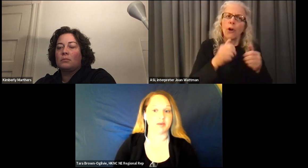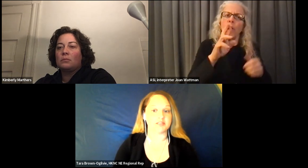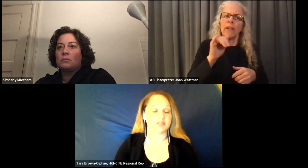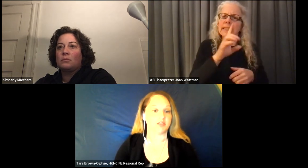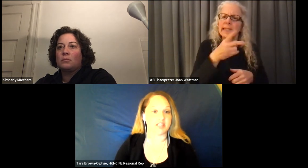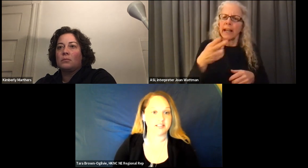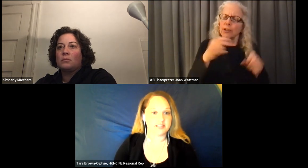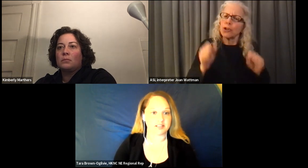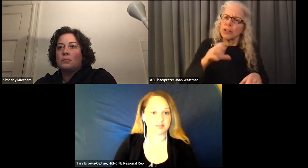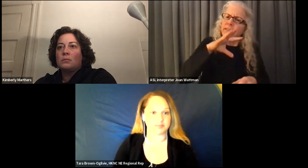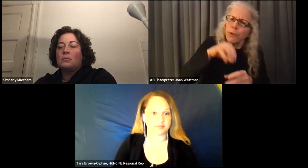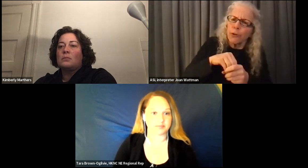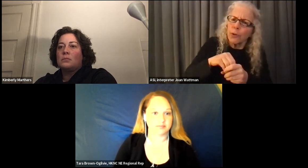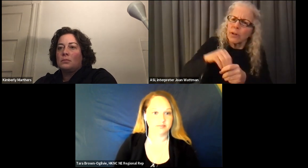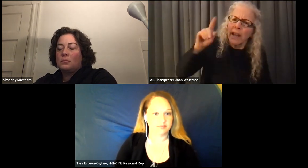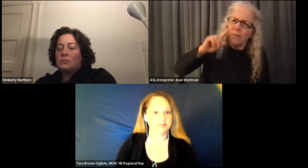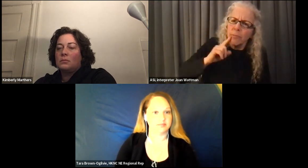and responsive to their needs.